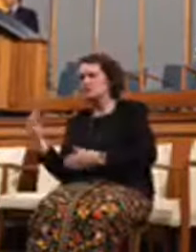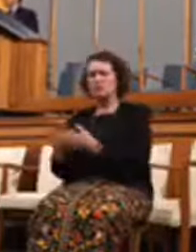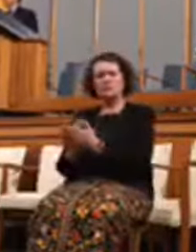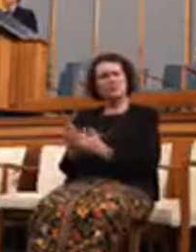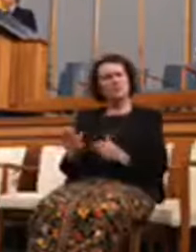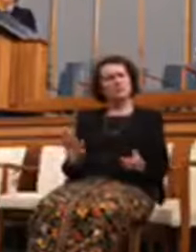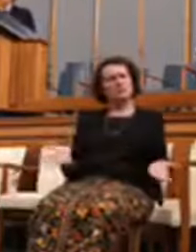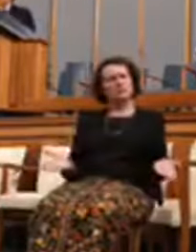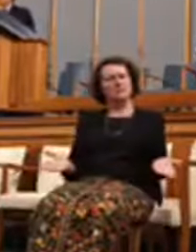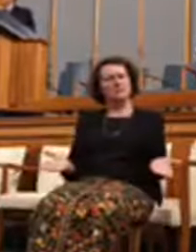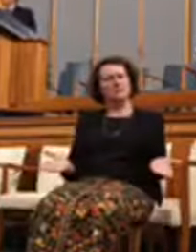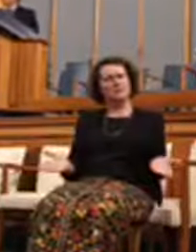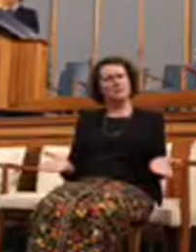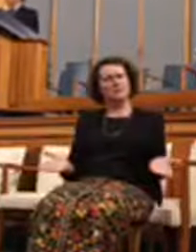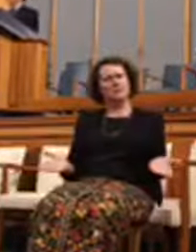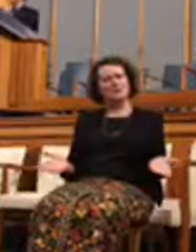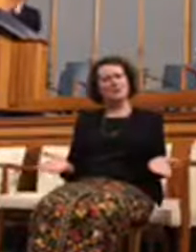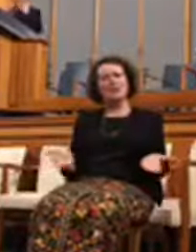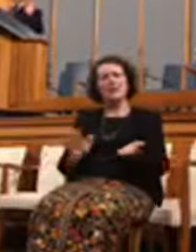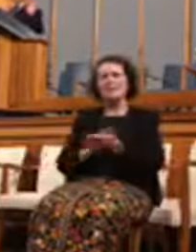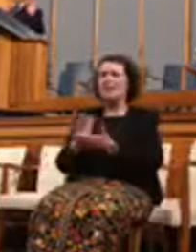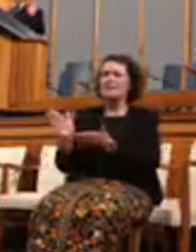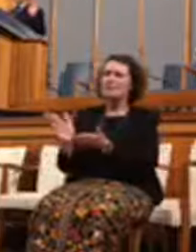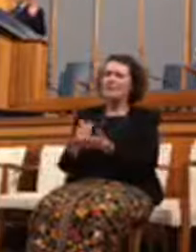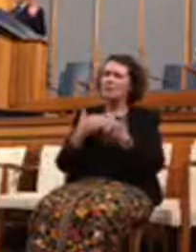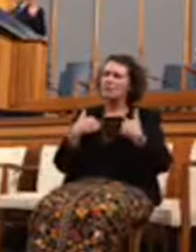Salvation is available to all.